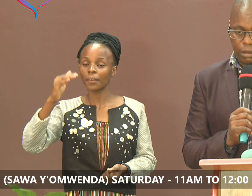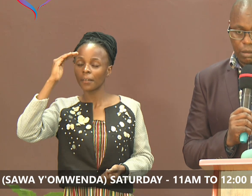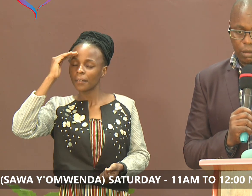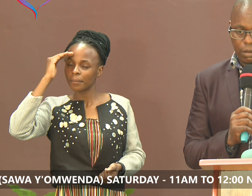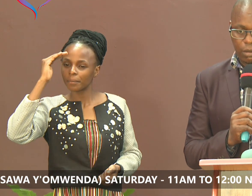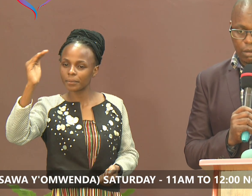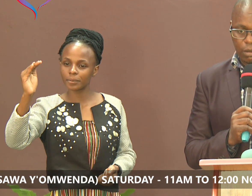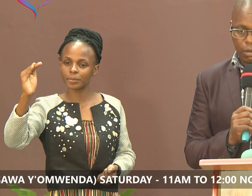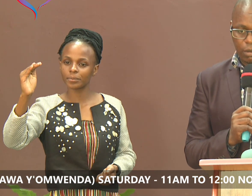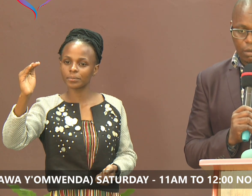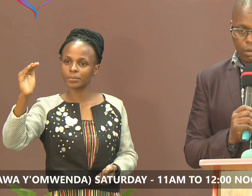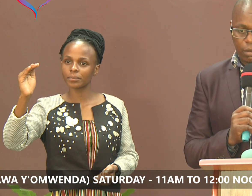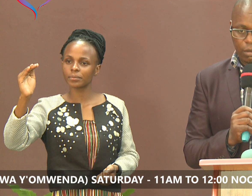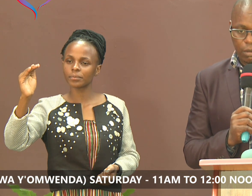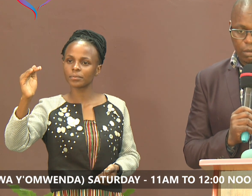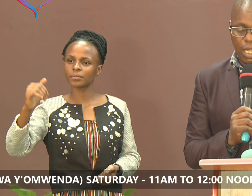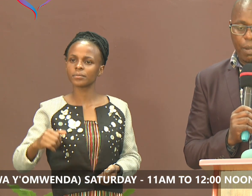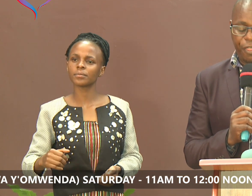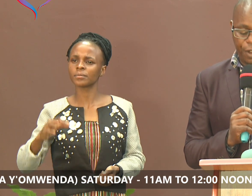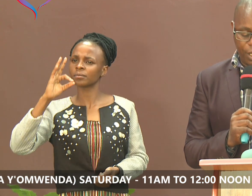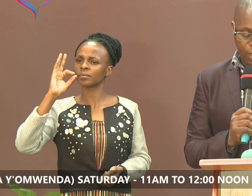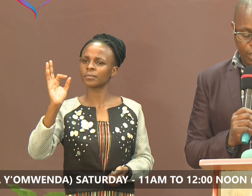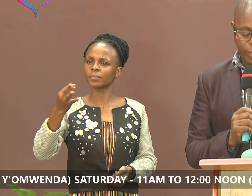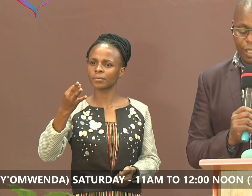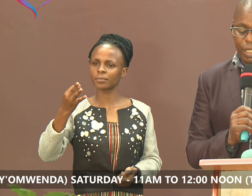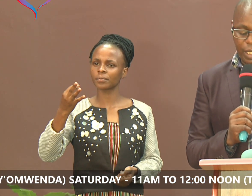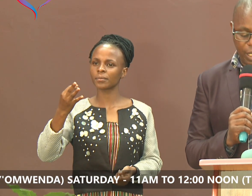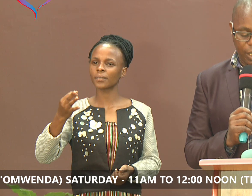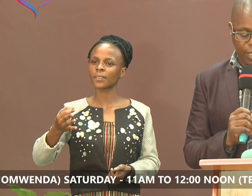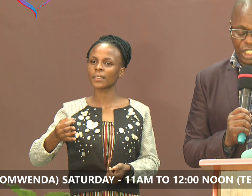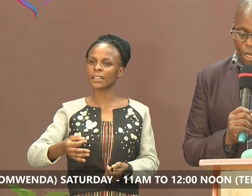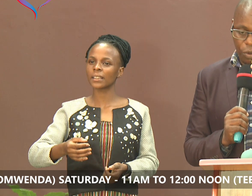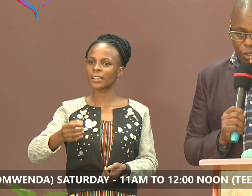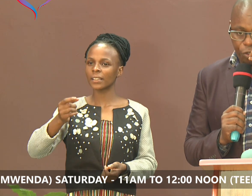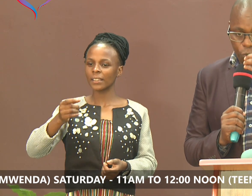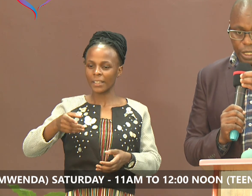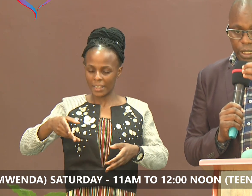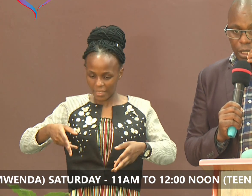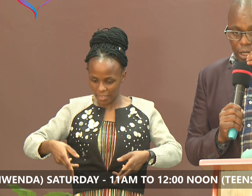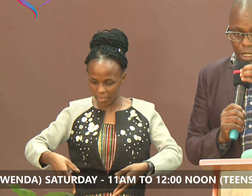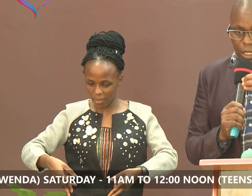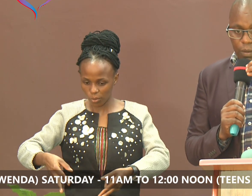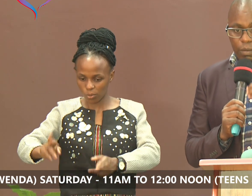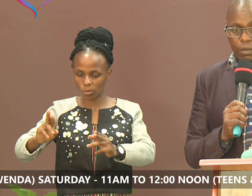message. Ekyokubiri bwe obaka bwennyini. Number three is the channel. Through which.